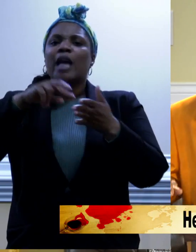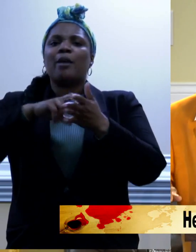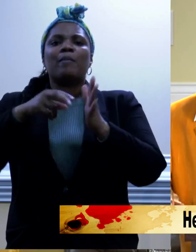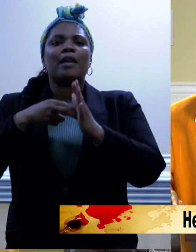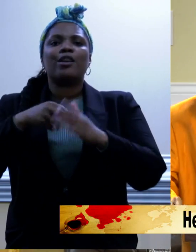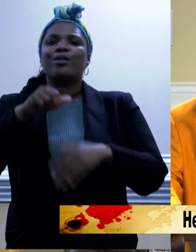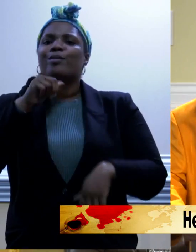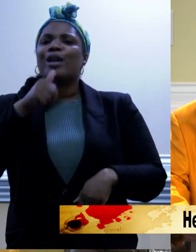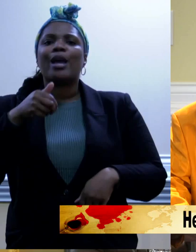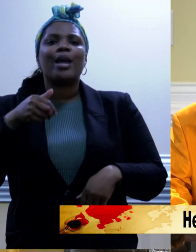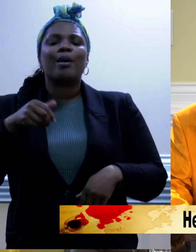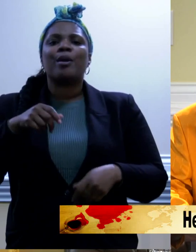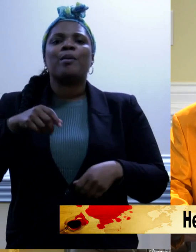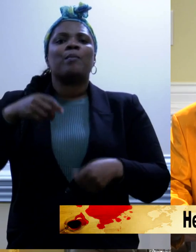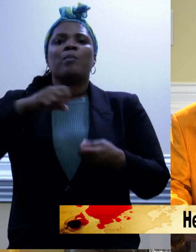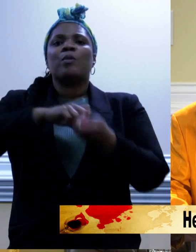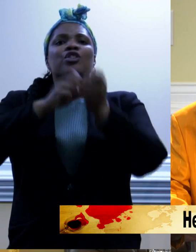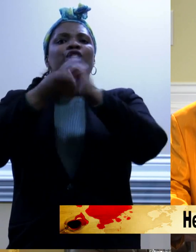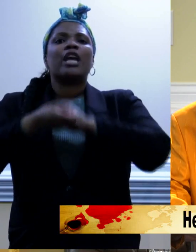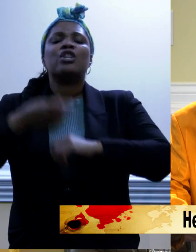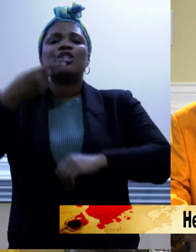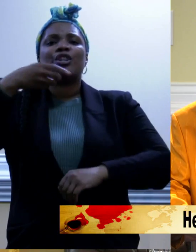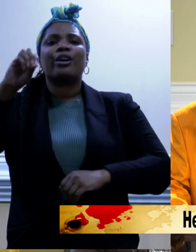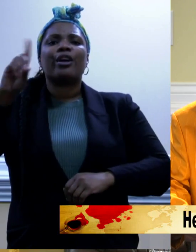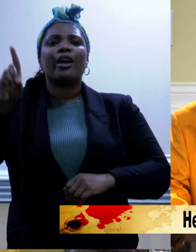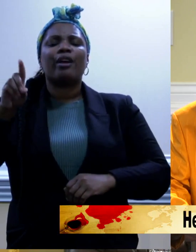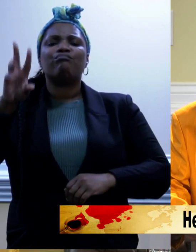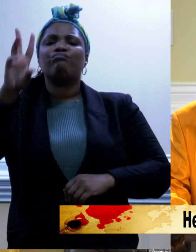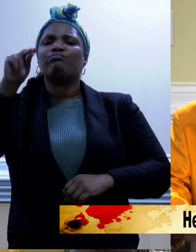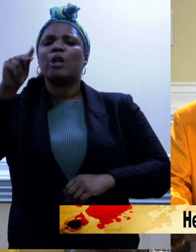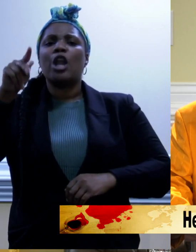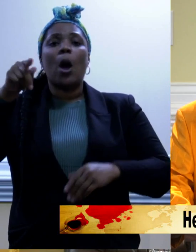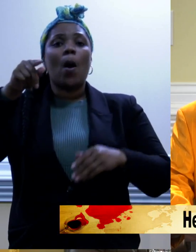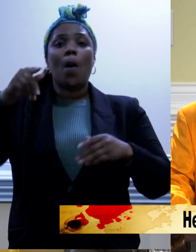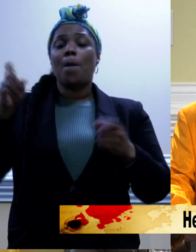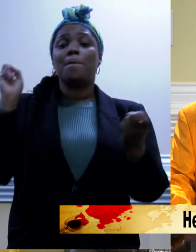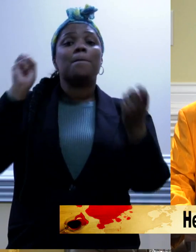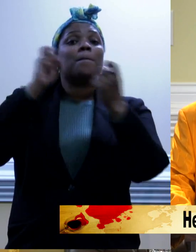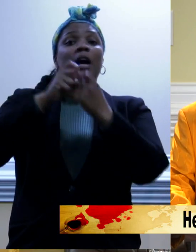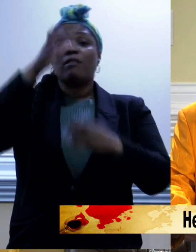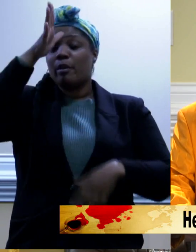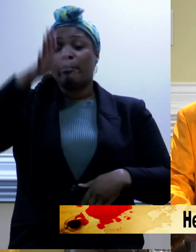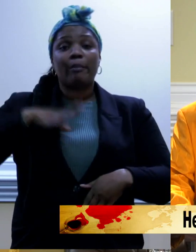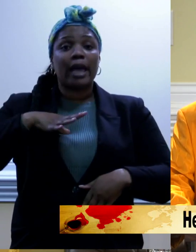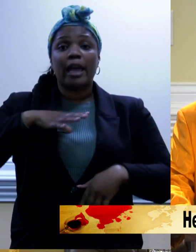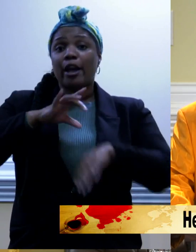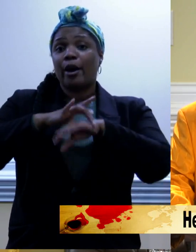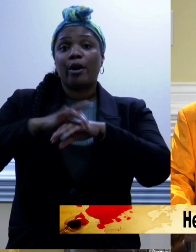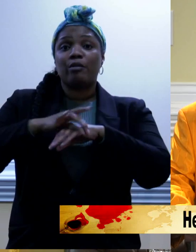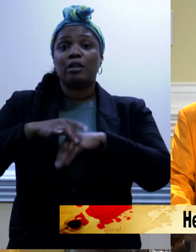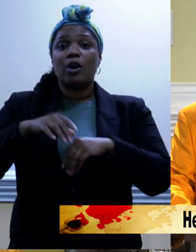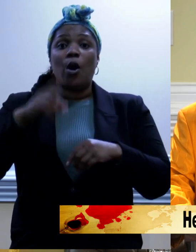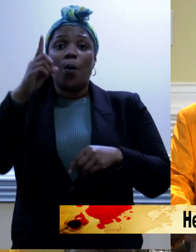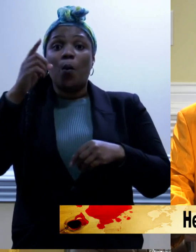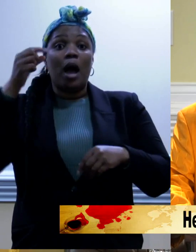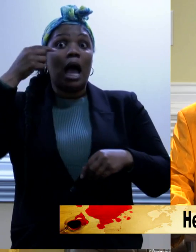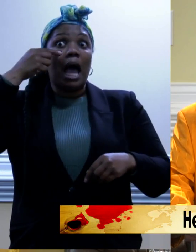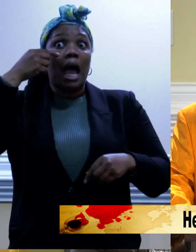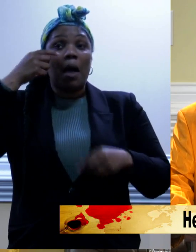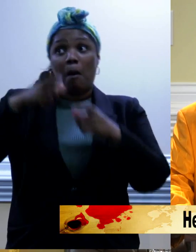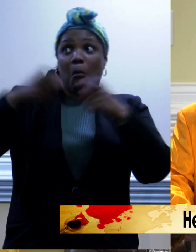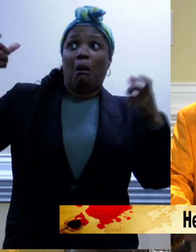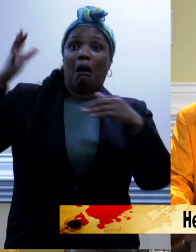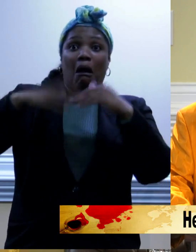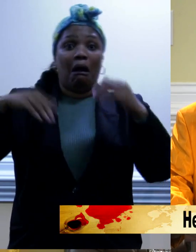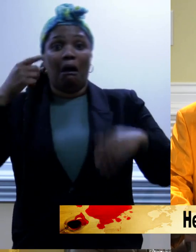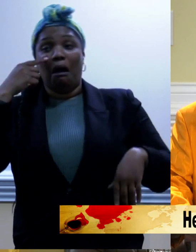couldn't become God. There ain't no perfect man on the planet. I mean, it ain't. Even one eye is bigger than the other one. The foot is bigger than the